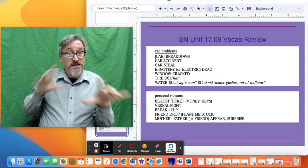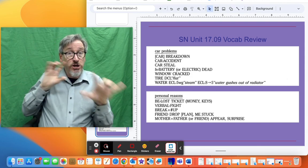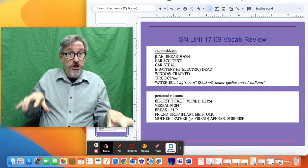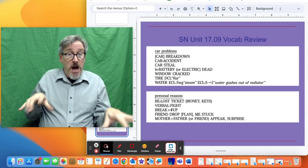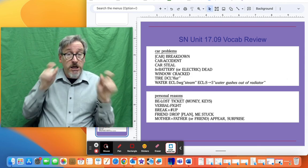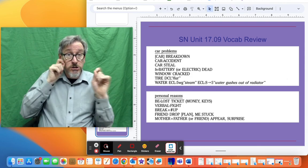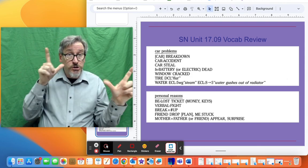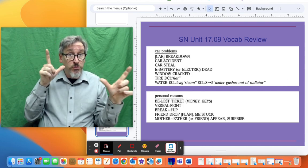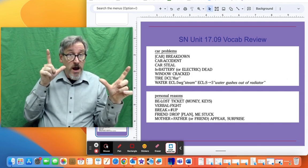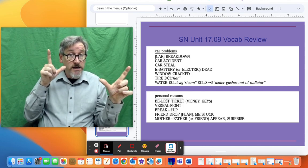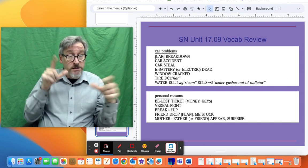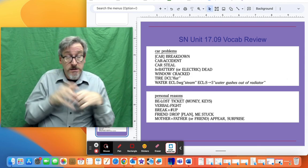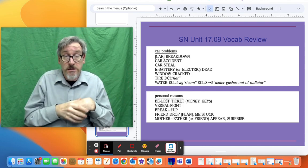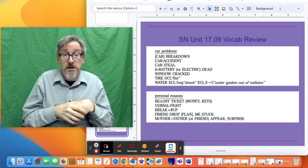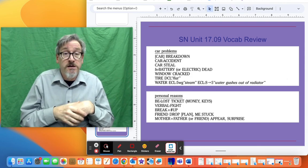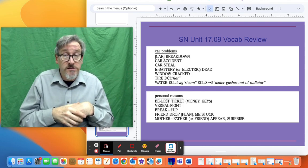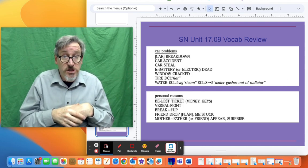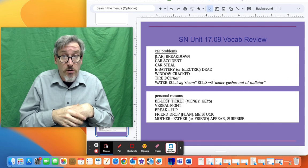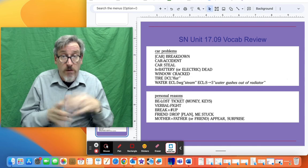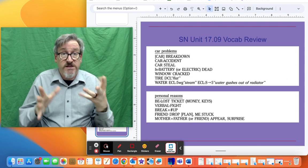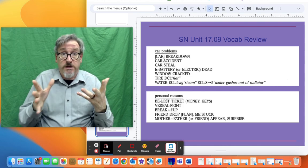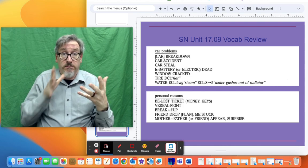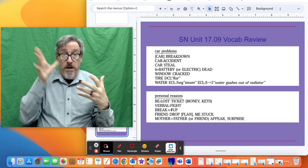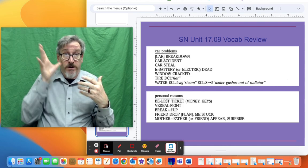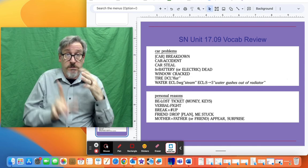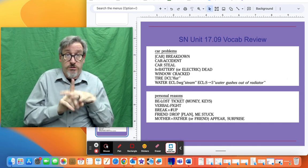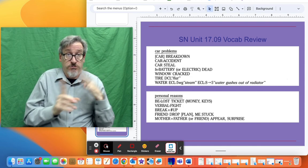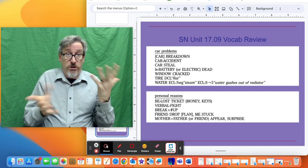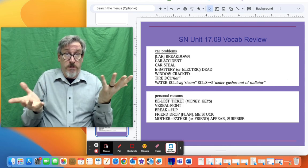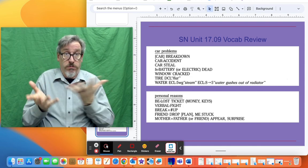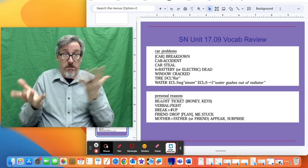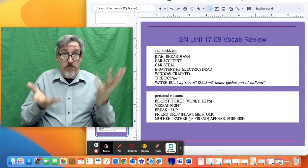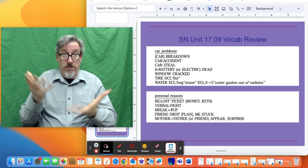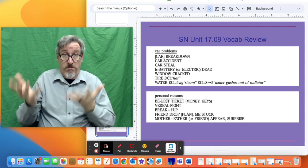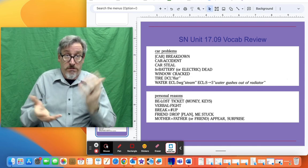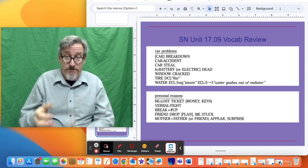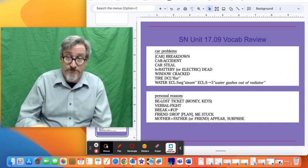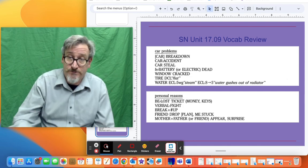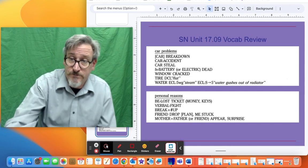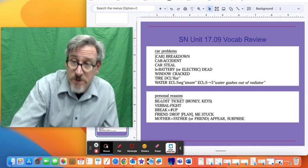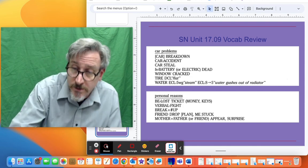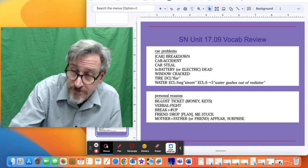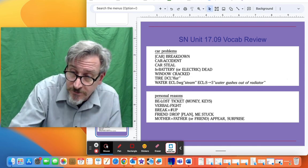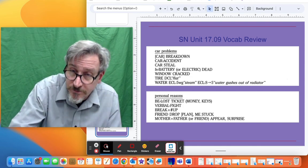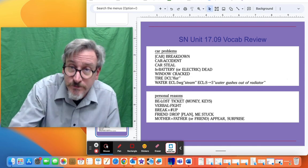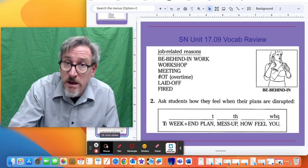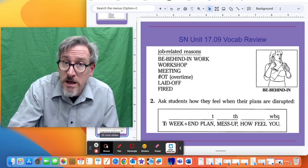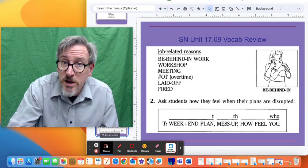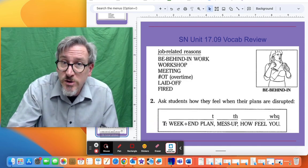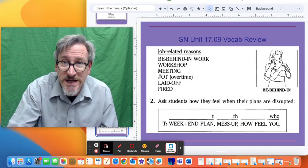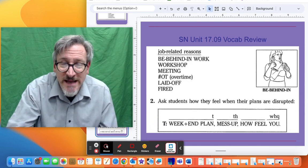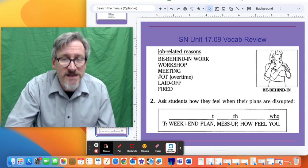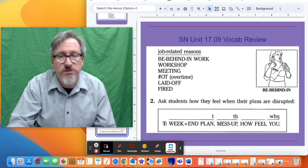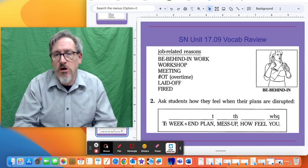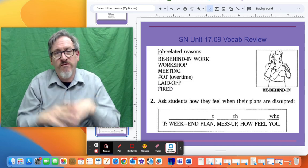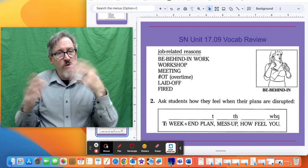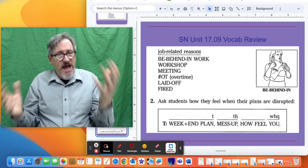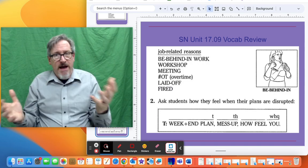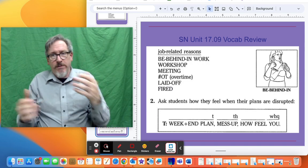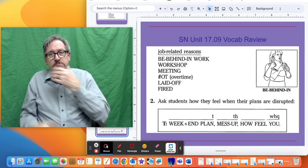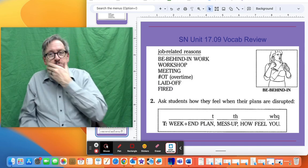Surprise, shock, surprise. So all of a sudden, my parents showed up. Oh. So again, these are